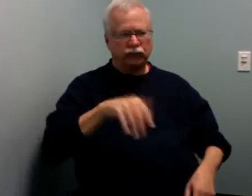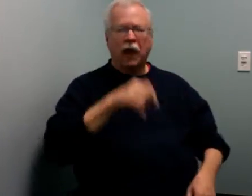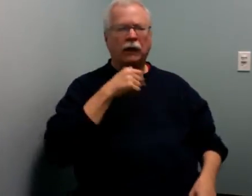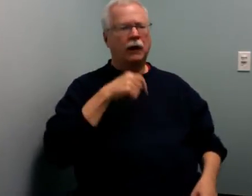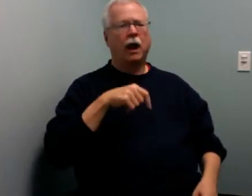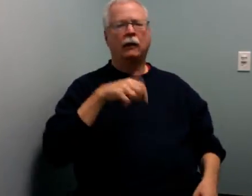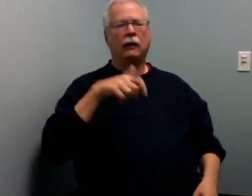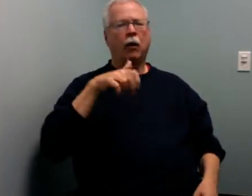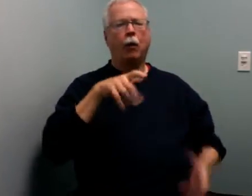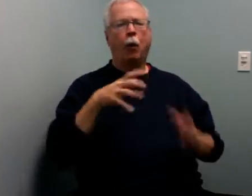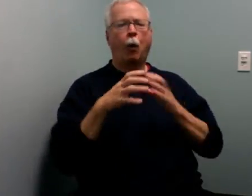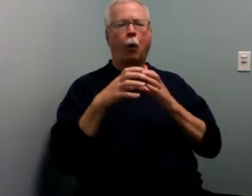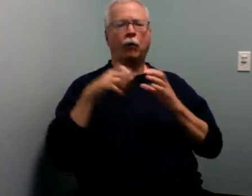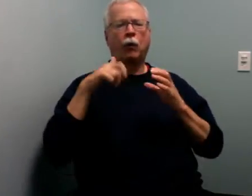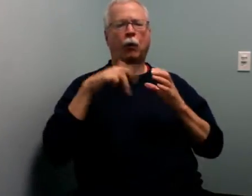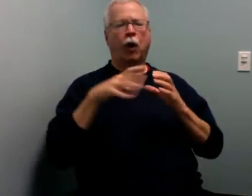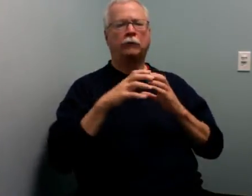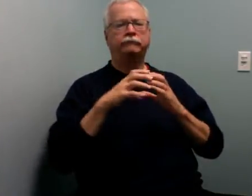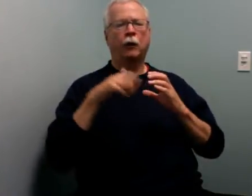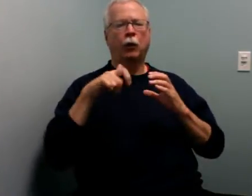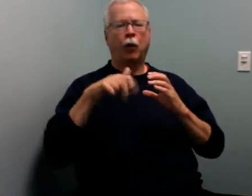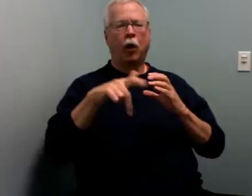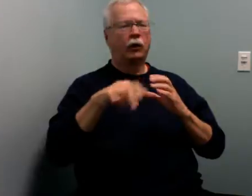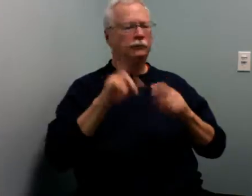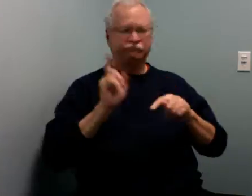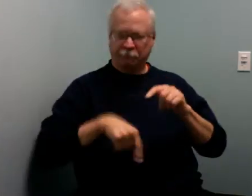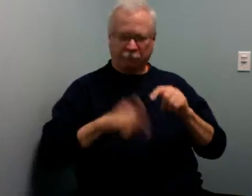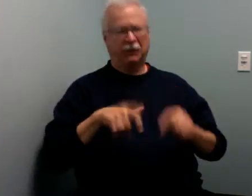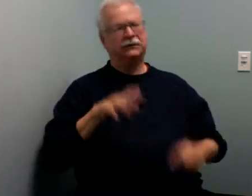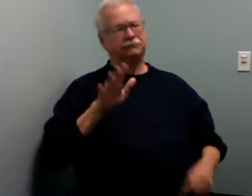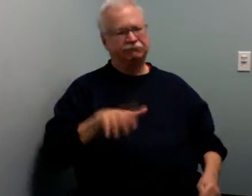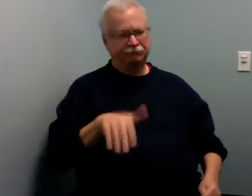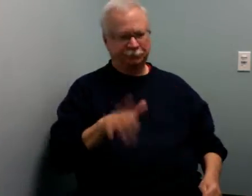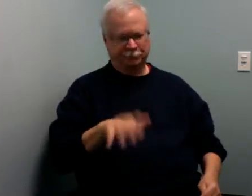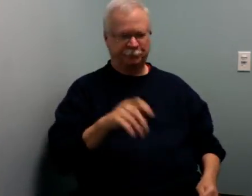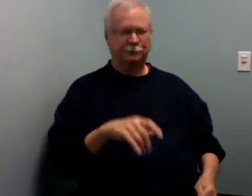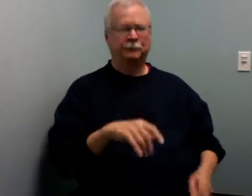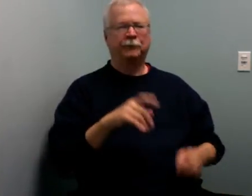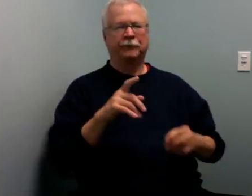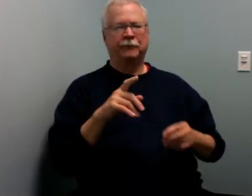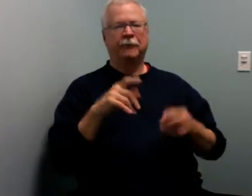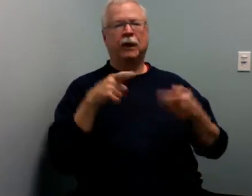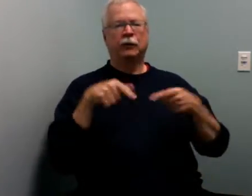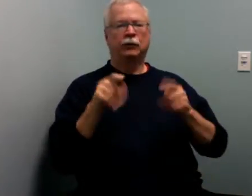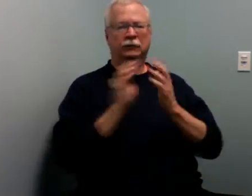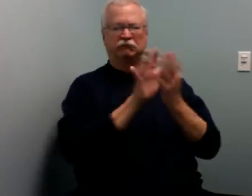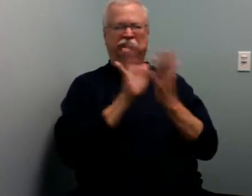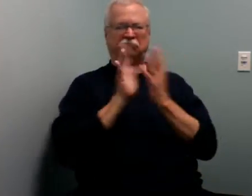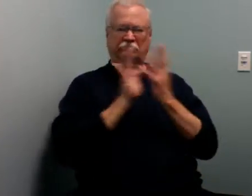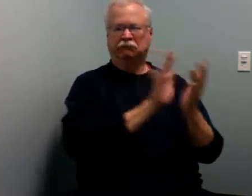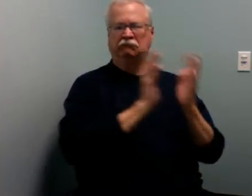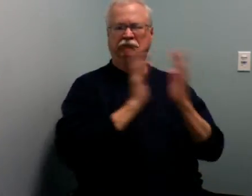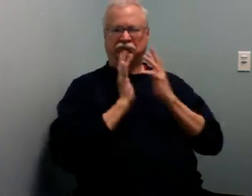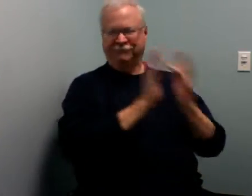which one of the rules was that you could not carry the ball and walk. You had to